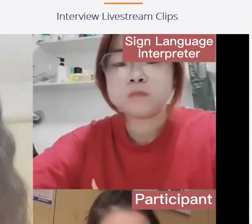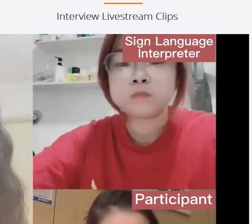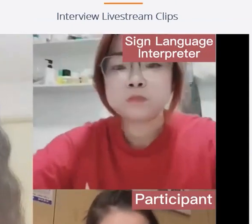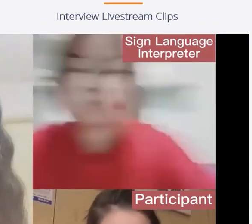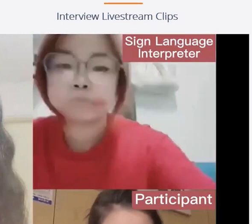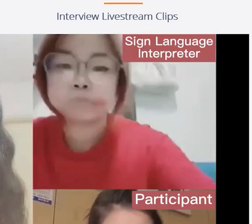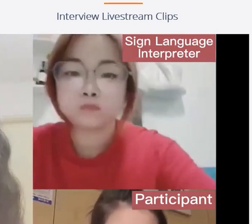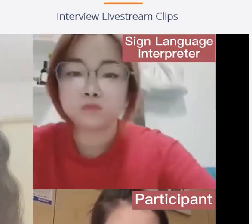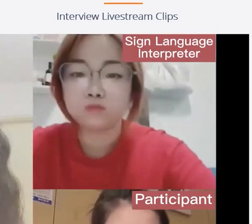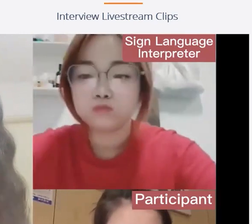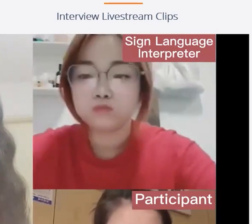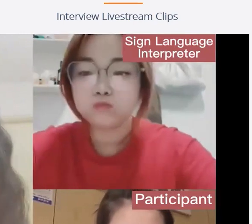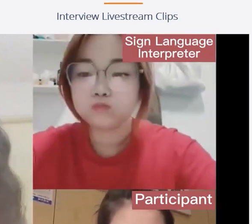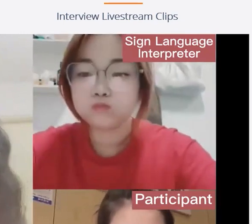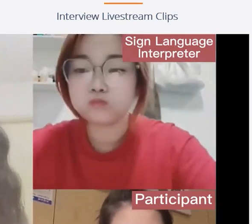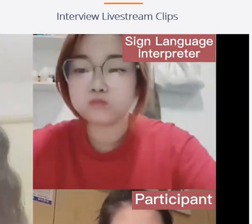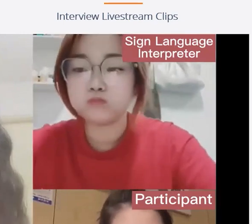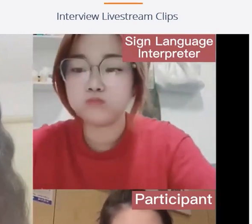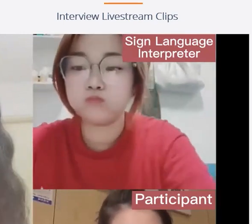question.